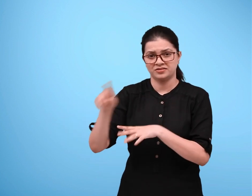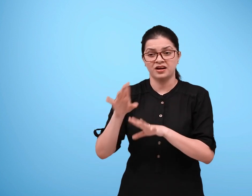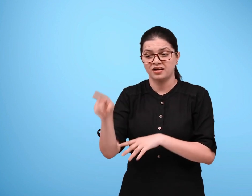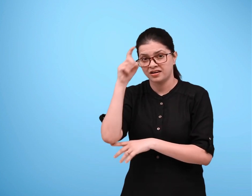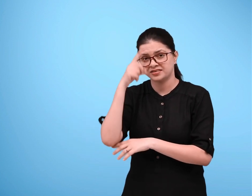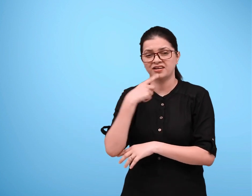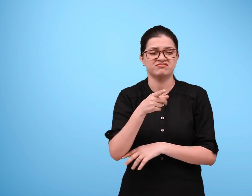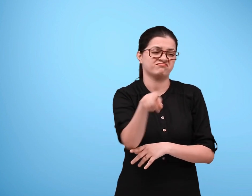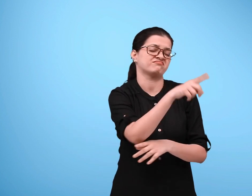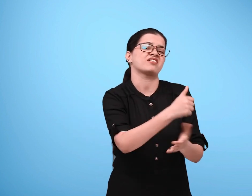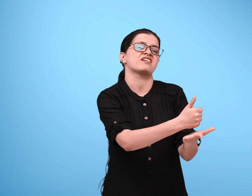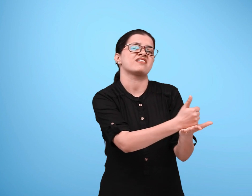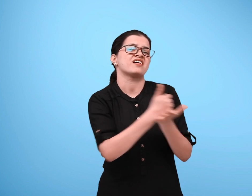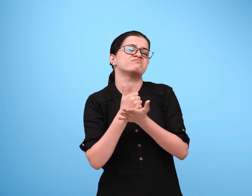Can you help him understand this?